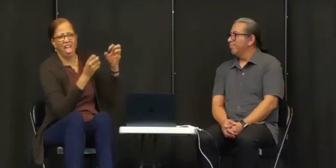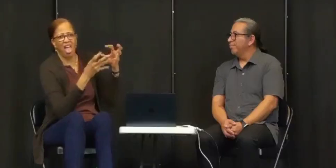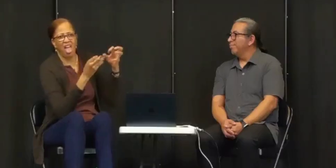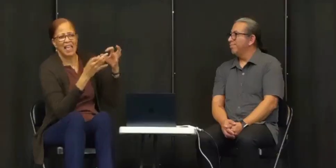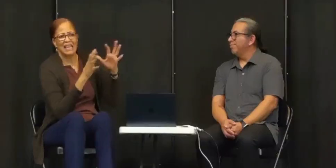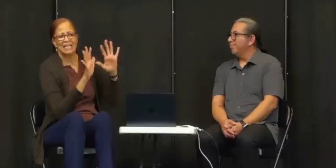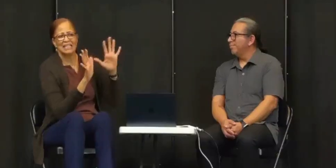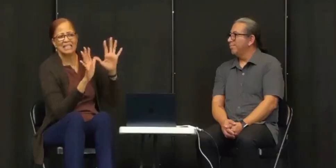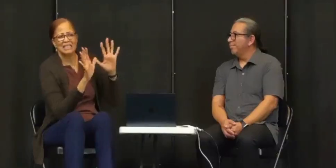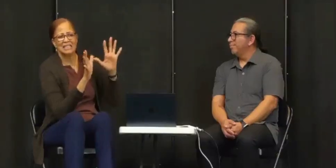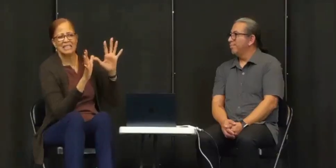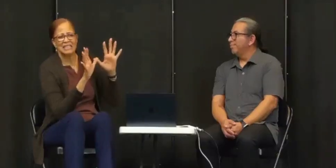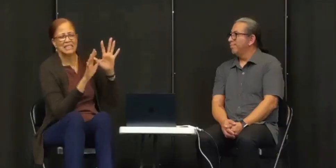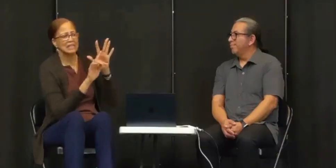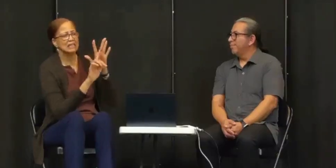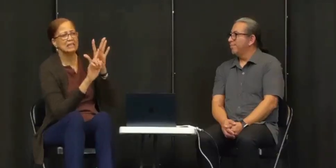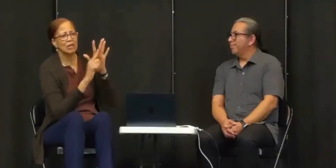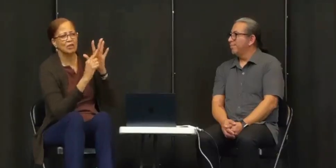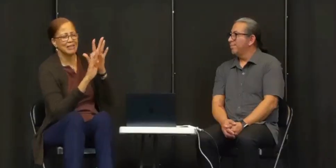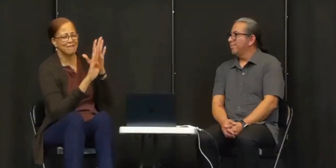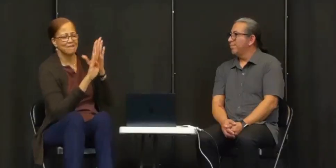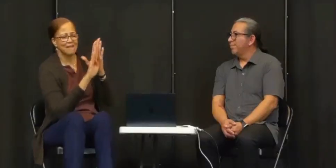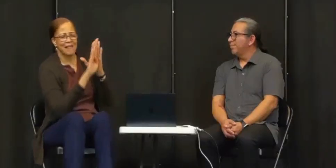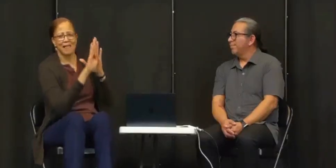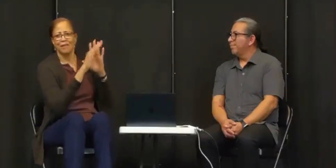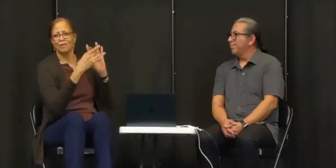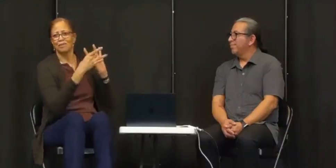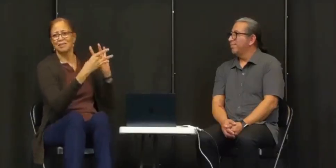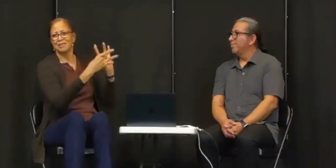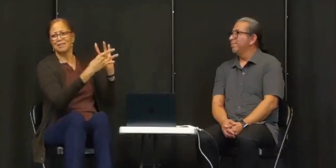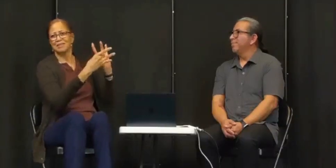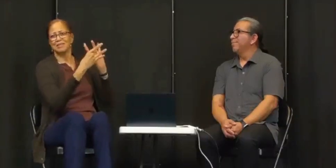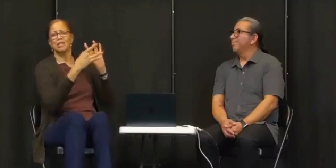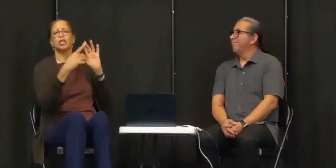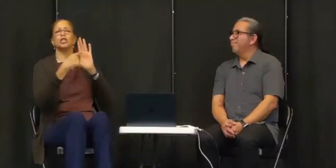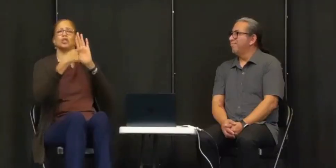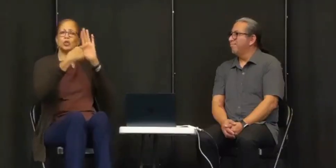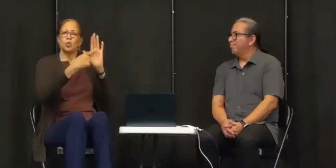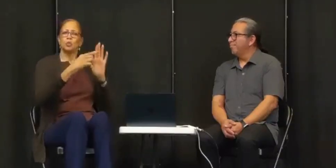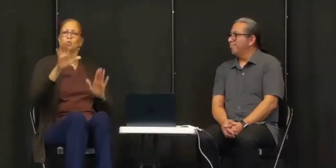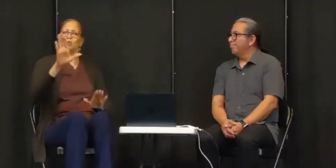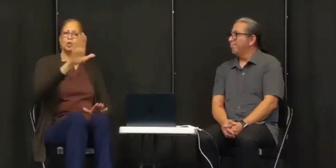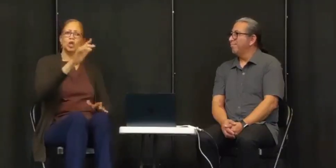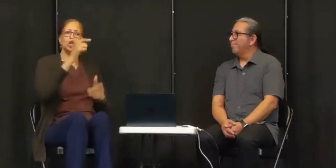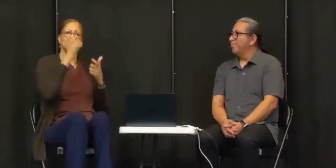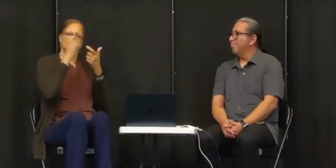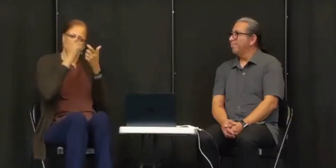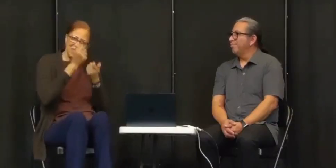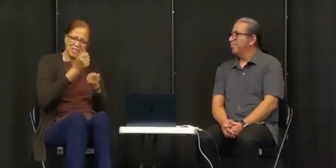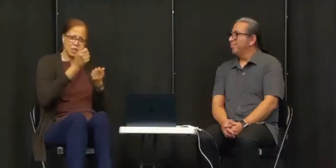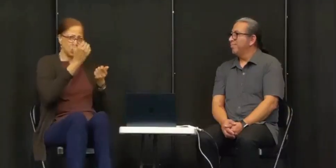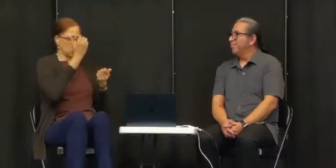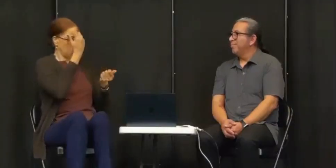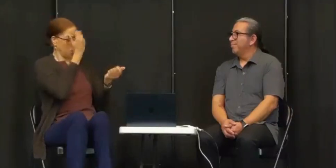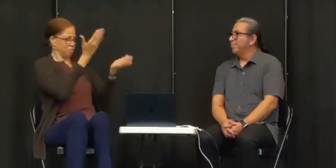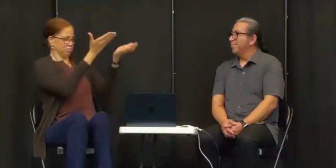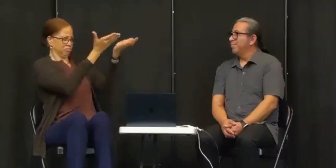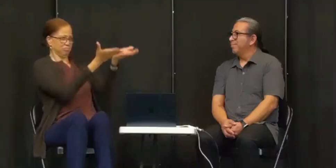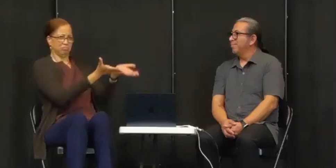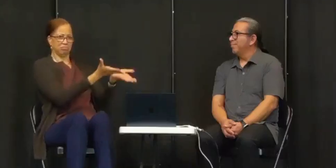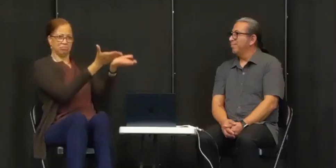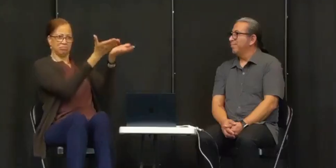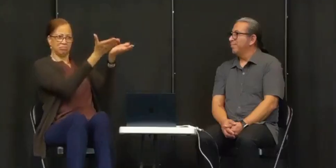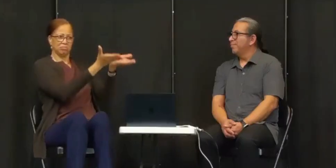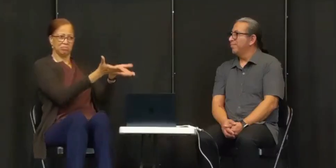why didn't you ever sign to me? Why didn't you learn sign language? Don't come at them that way initially. You have to develop the connection with them to show them that you